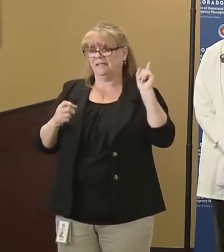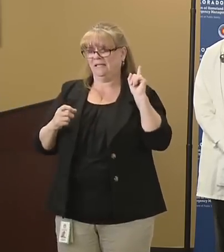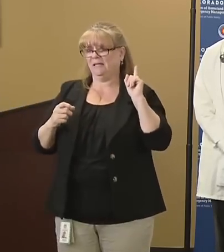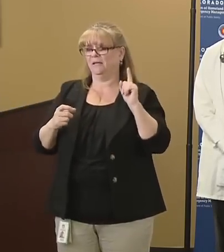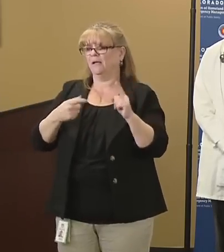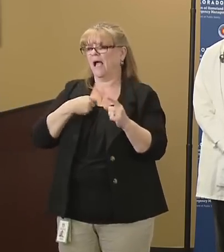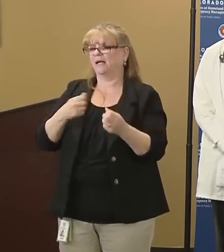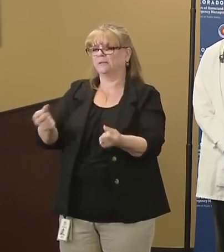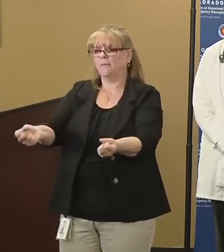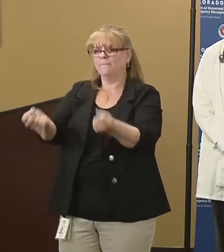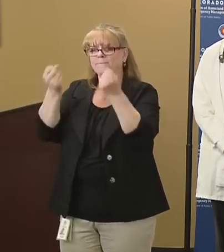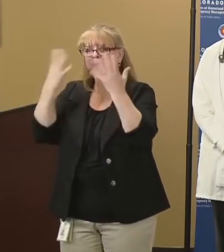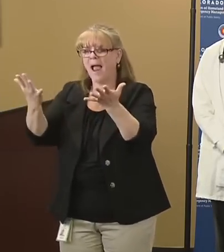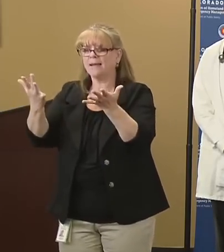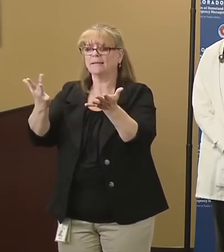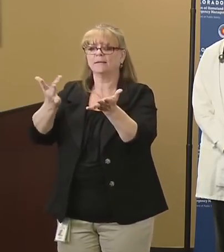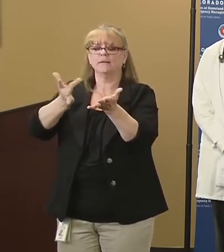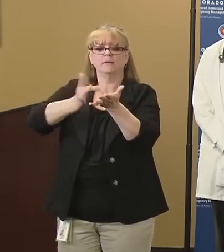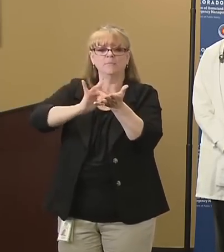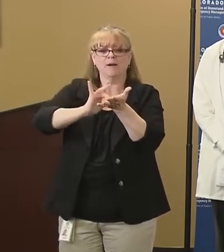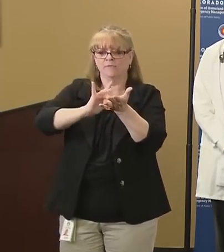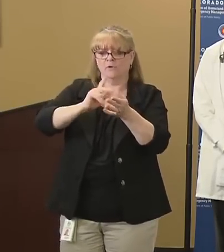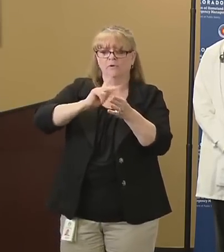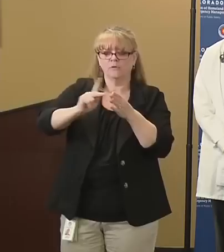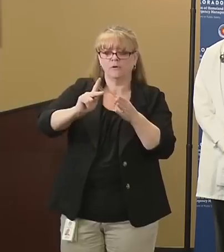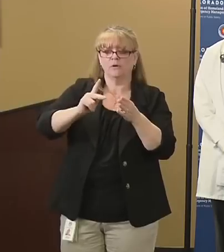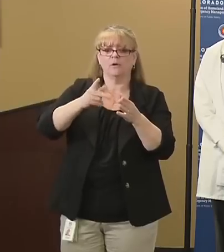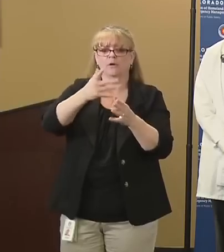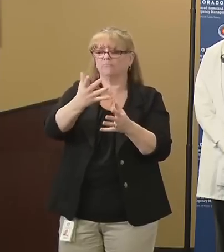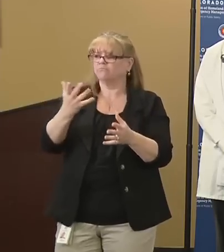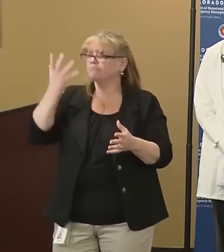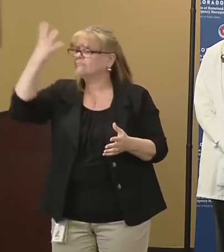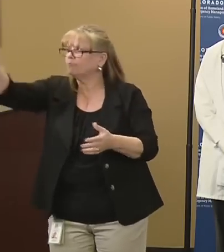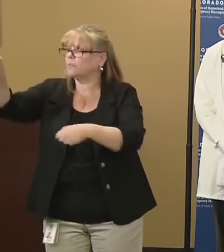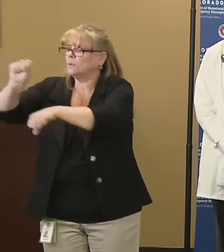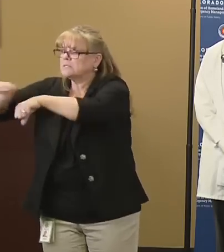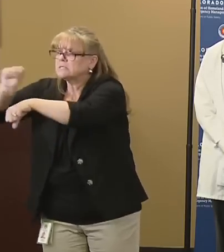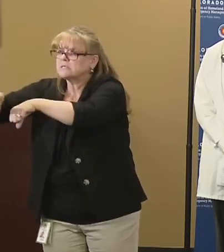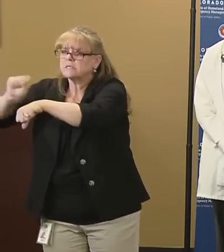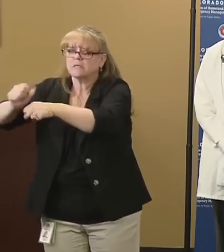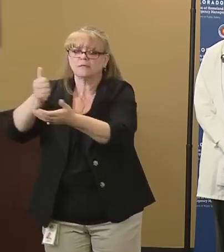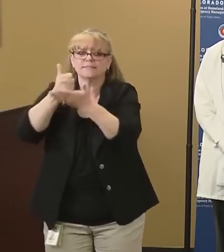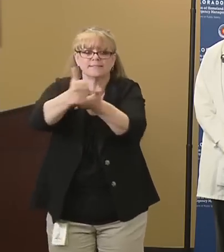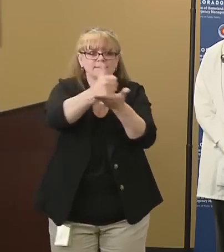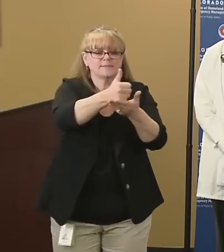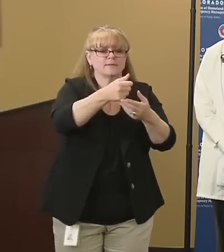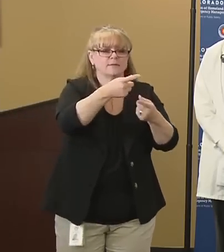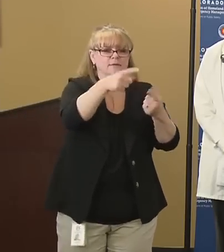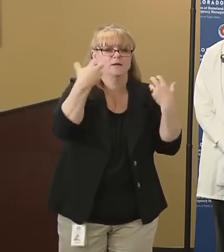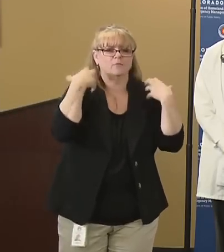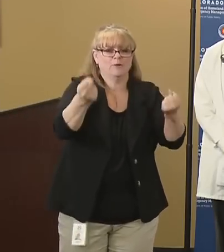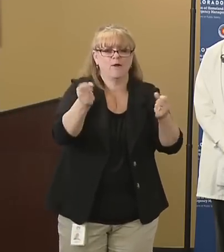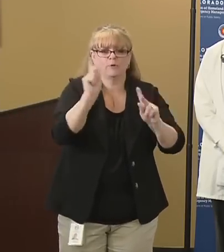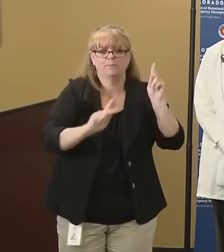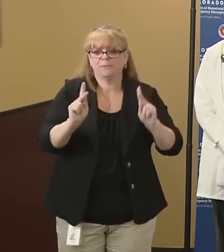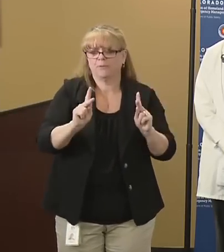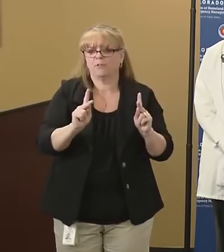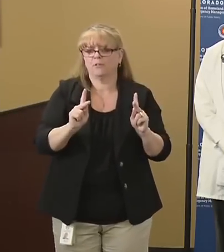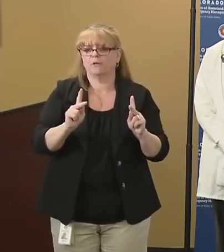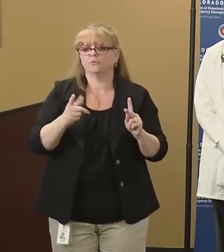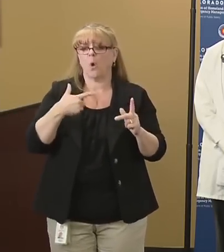here now because they're risking their lives to save the lives of our friends, neighbors, grandparents, and ourselves. I want to thank all of our medical